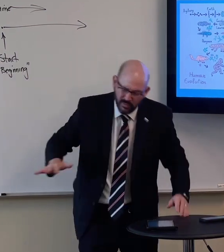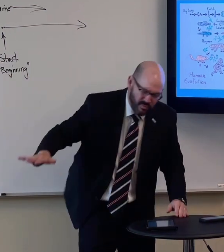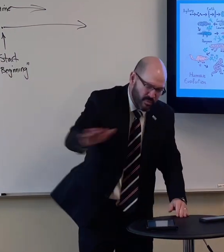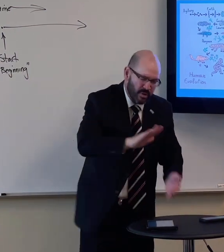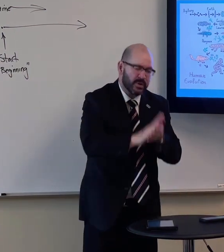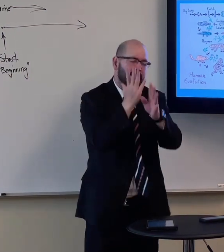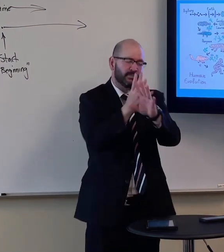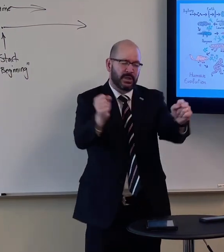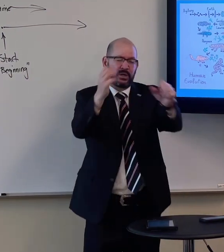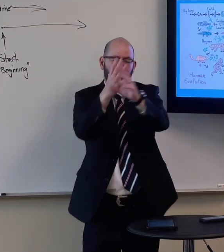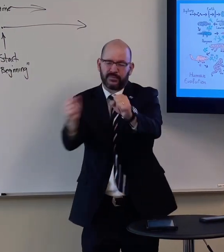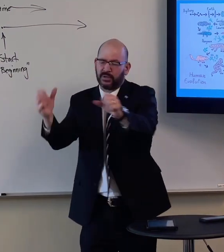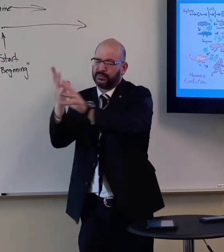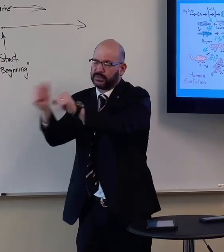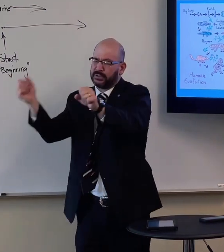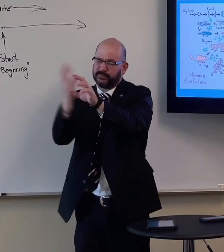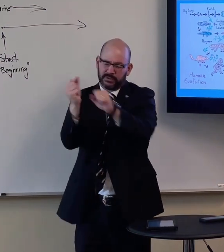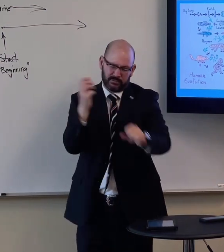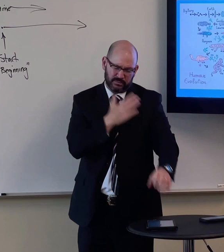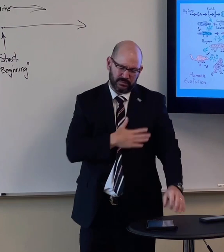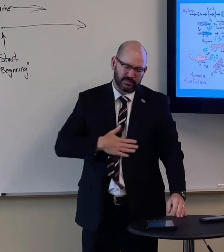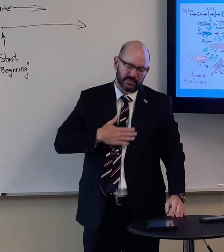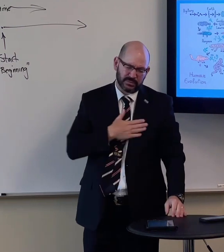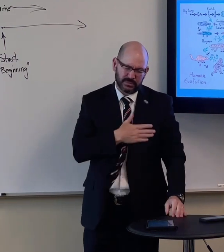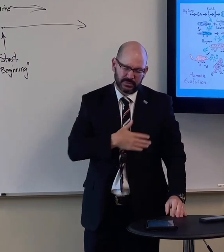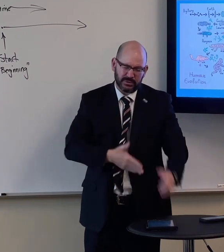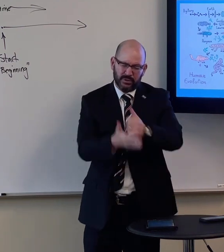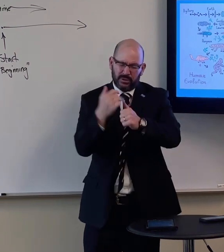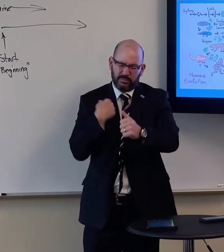You want us to help other people become saved by spreading your word.